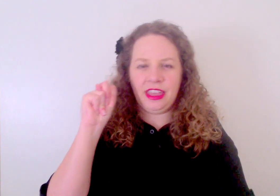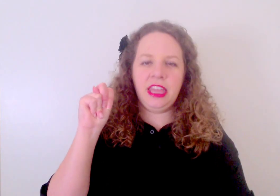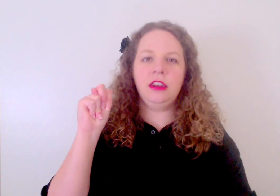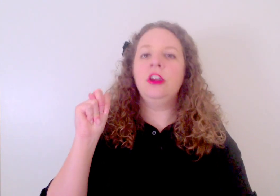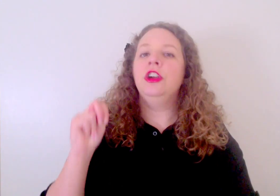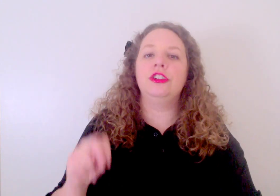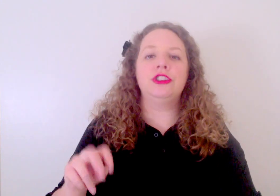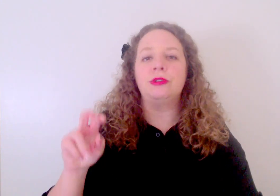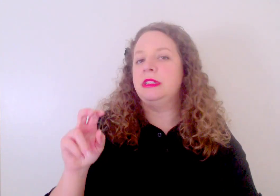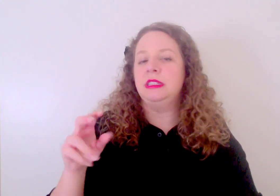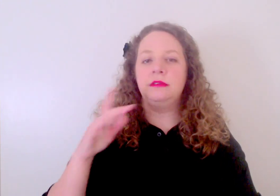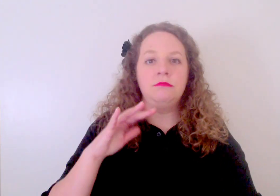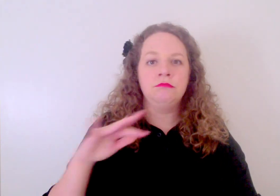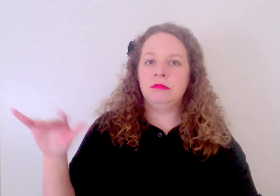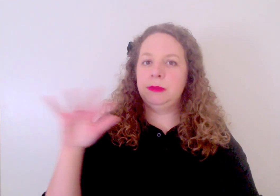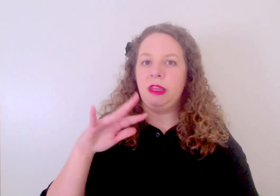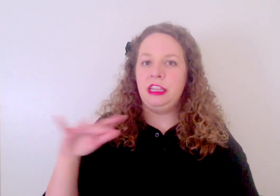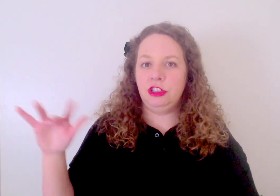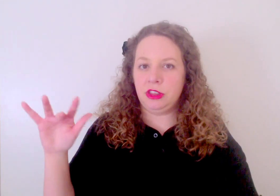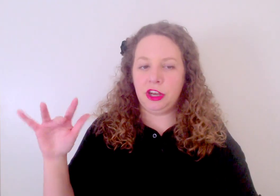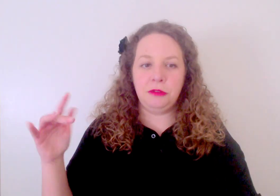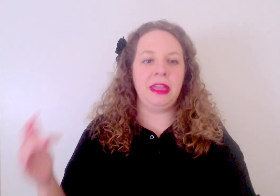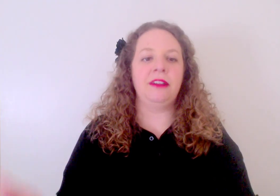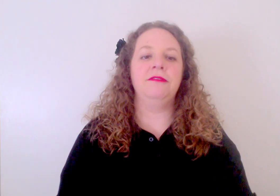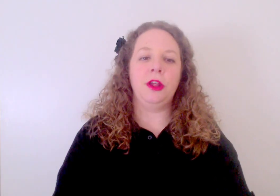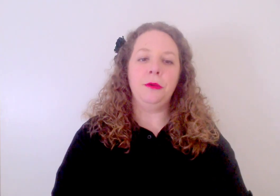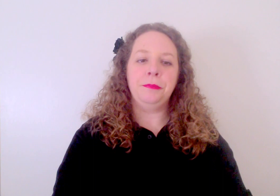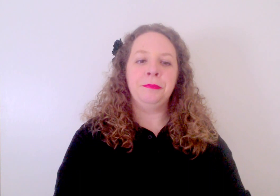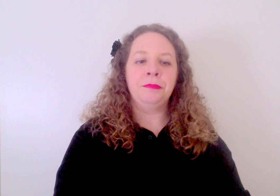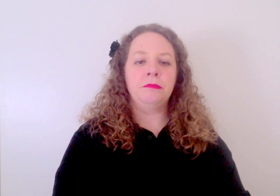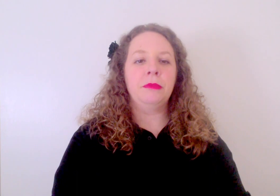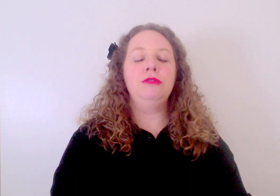in. You're just going to spell each letter, make it flow. But you do